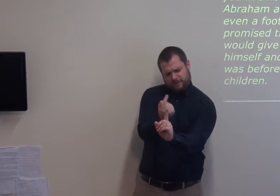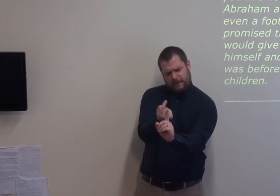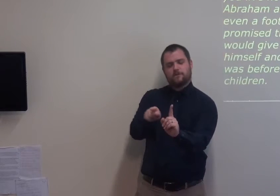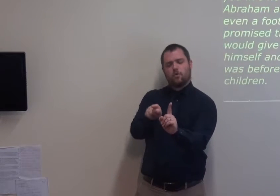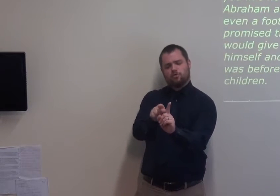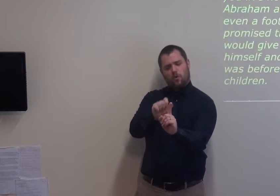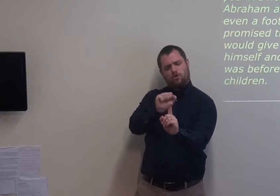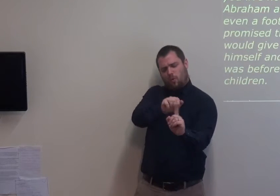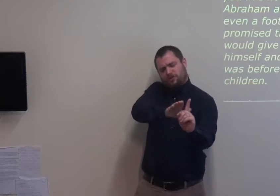for his children.